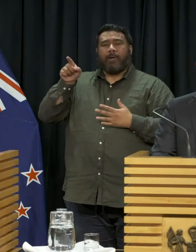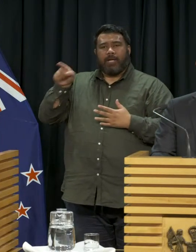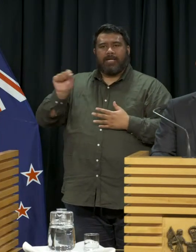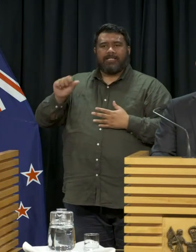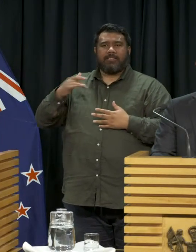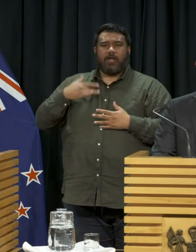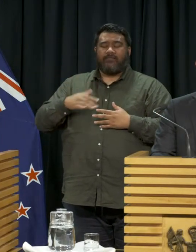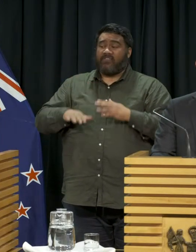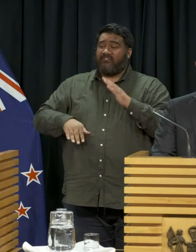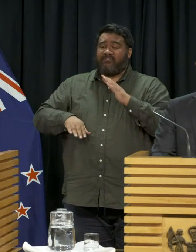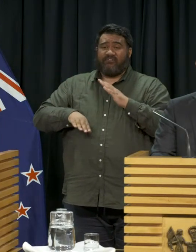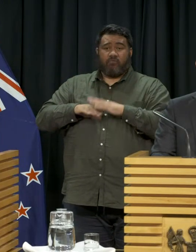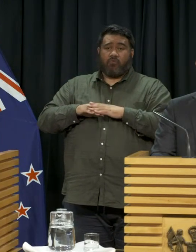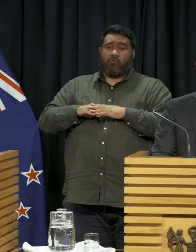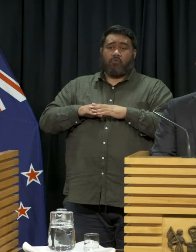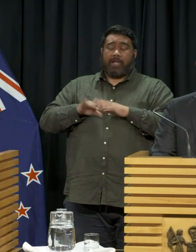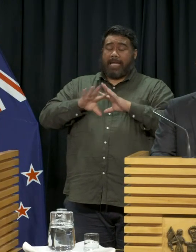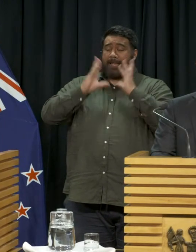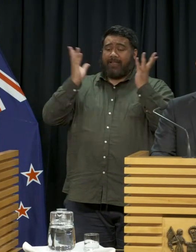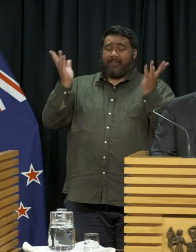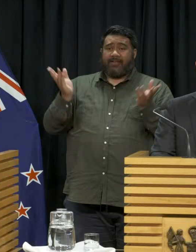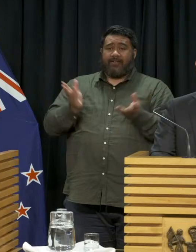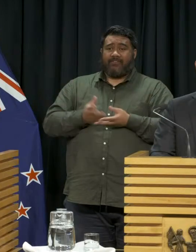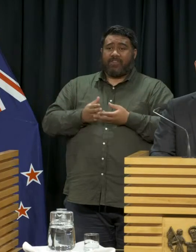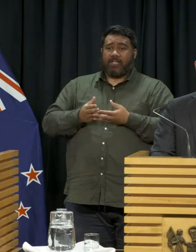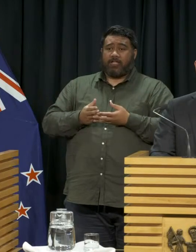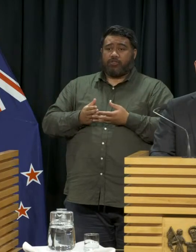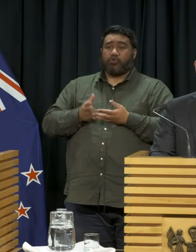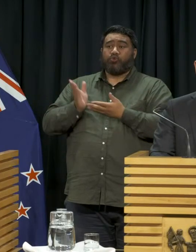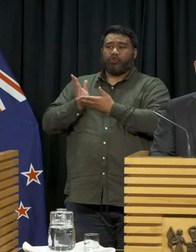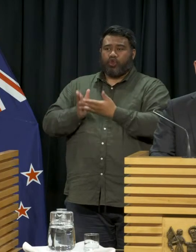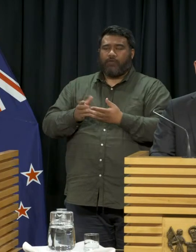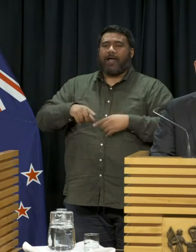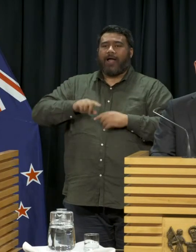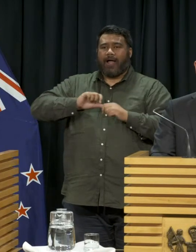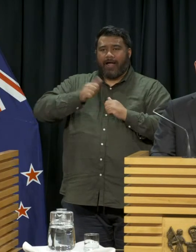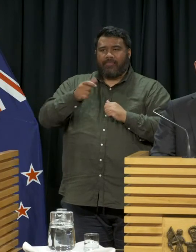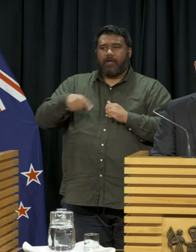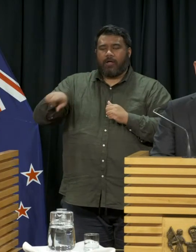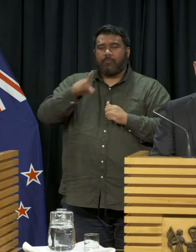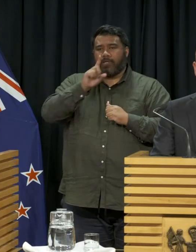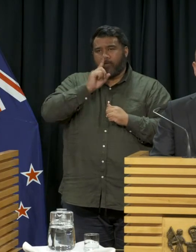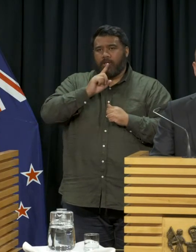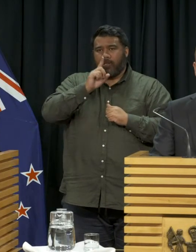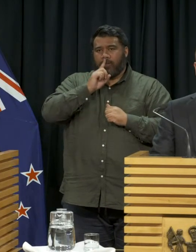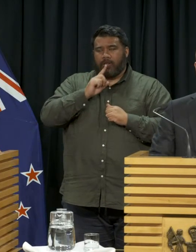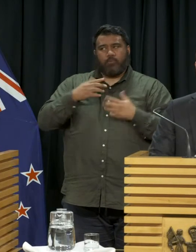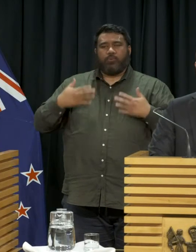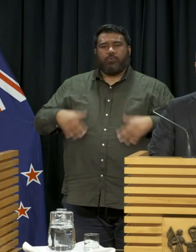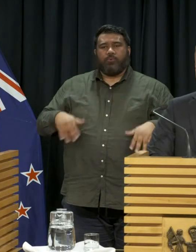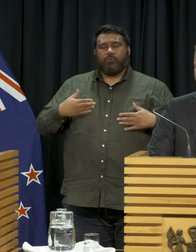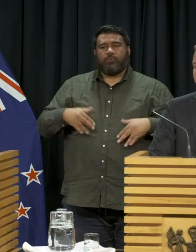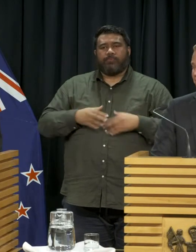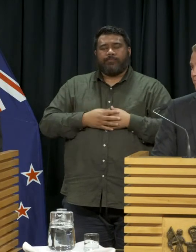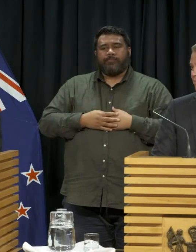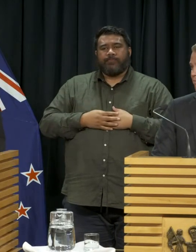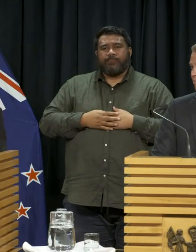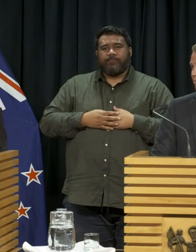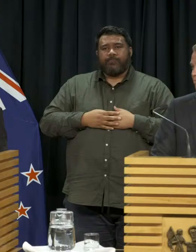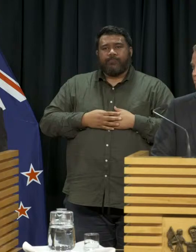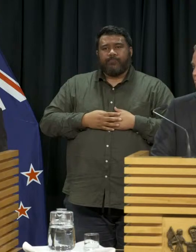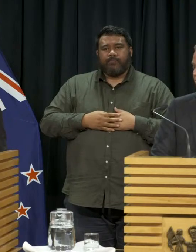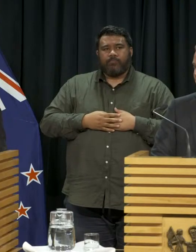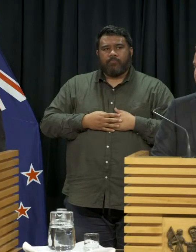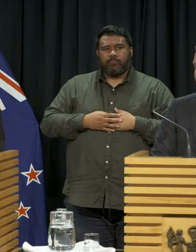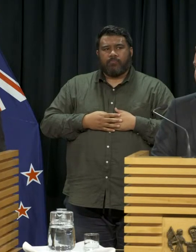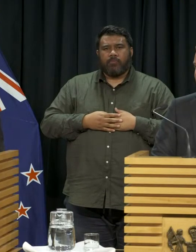entire life almost to the service of others. And I said this at some other